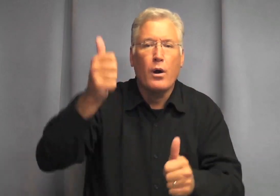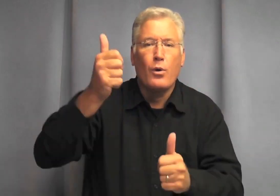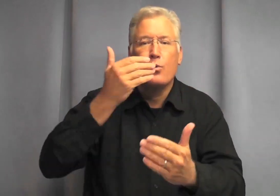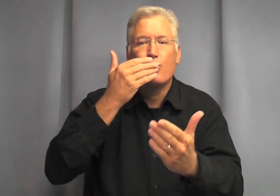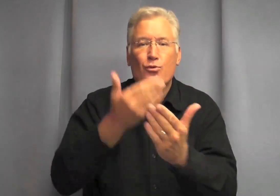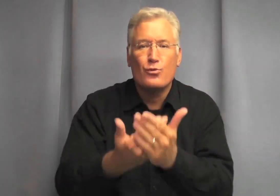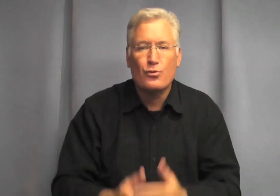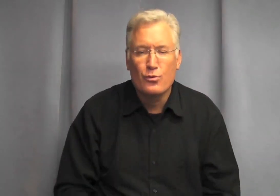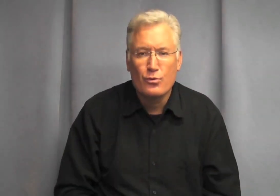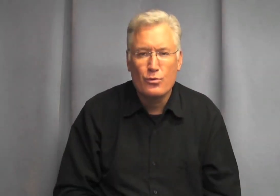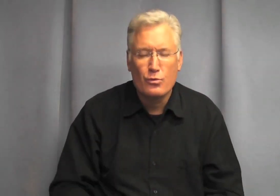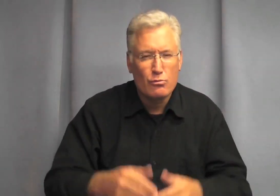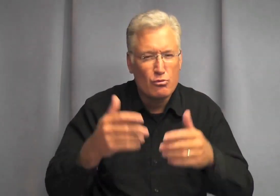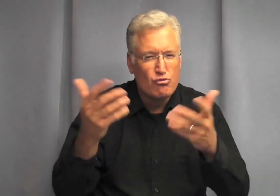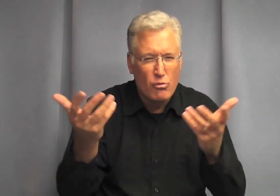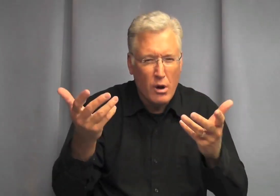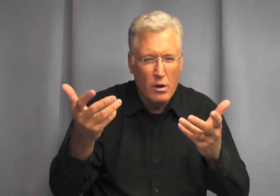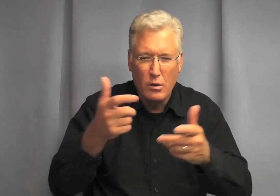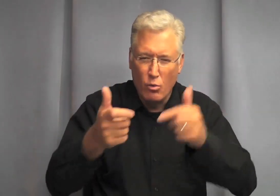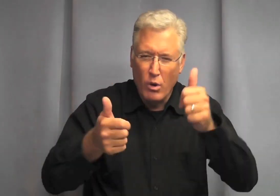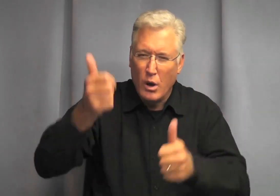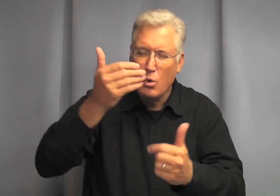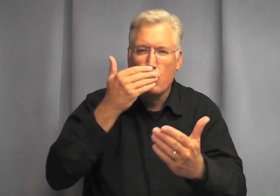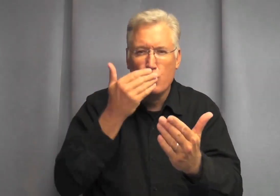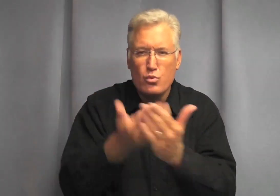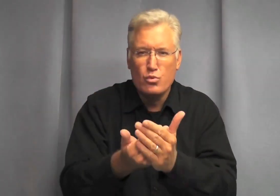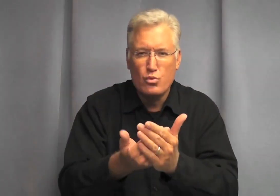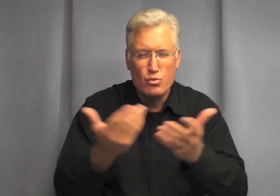together perfectly. And it's all for the good.